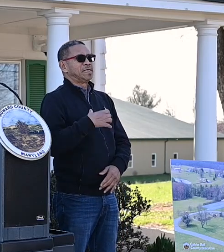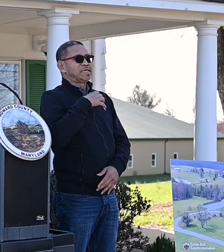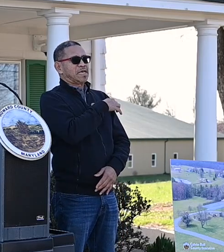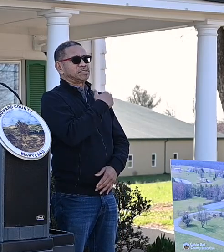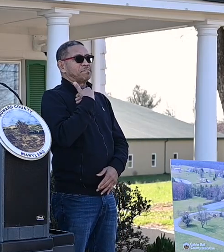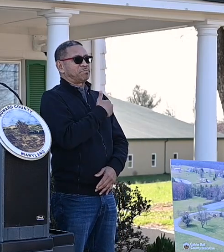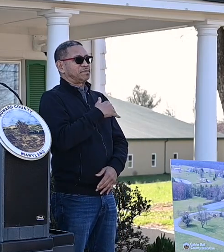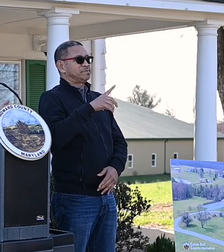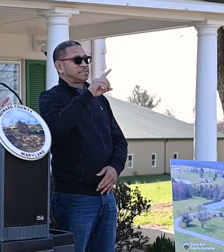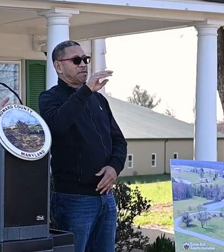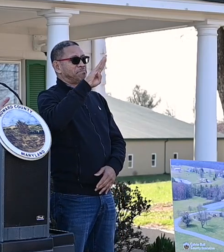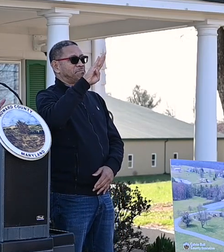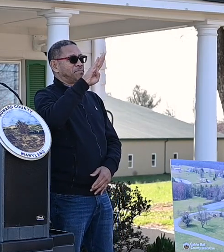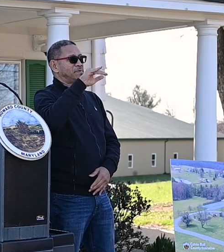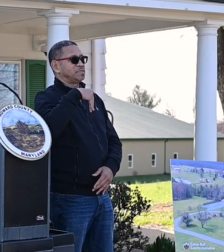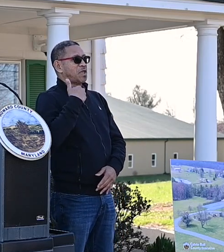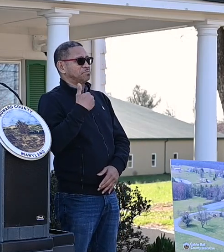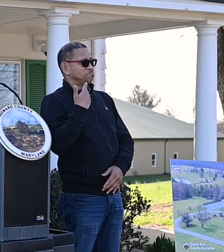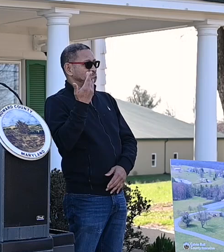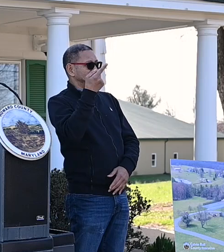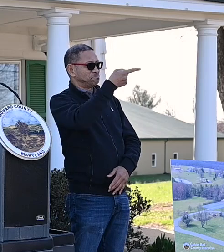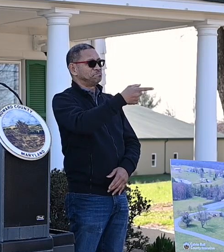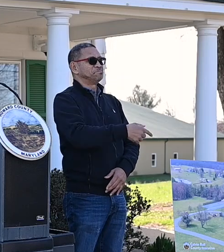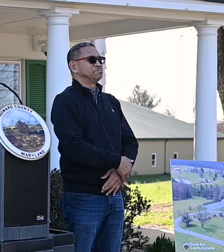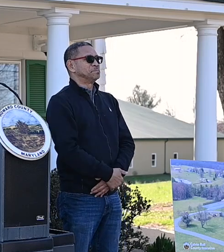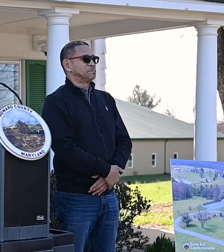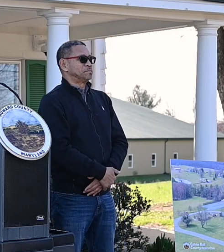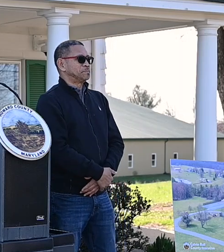Councilmember Deb Young, thank you for being here.